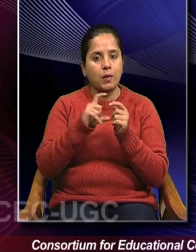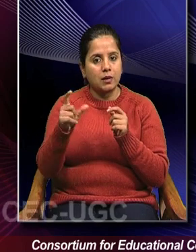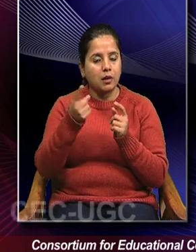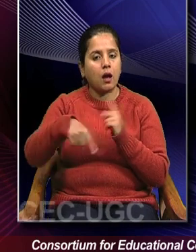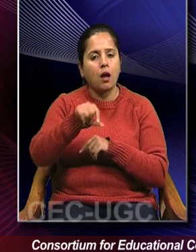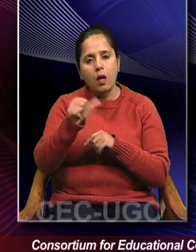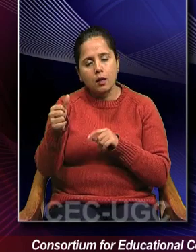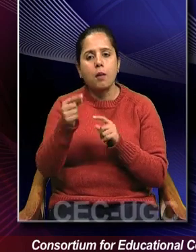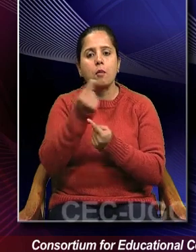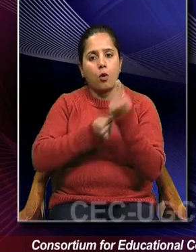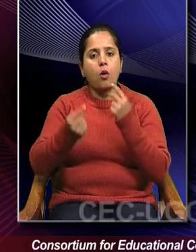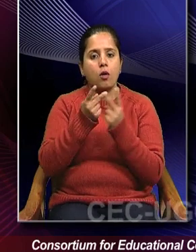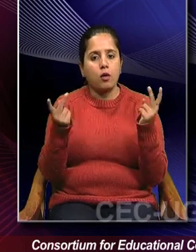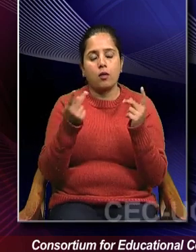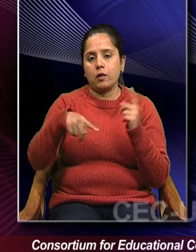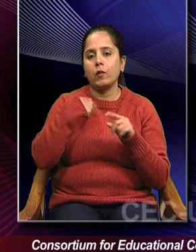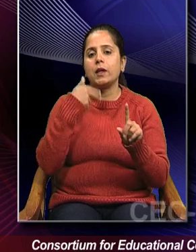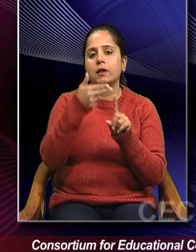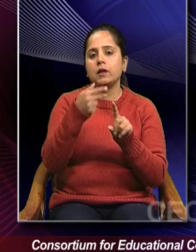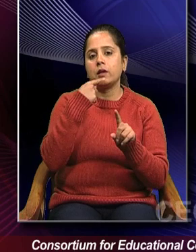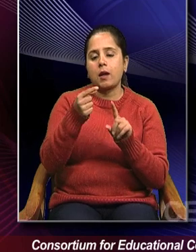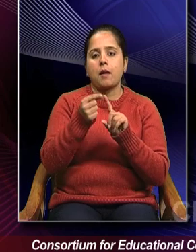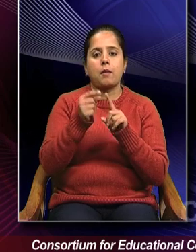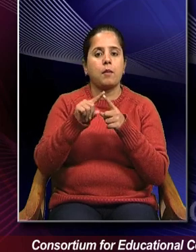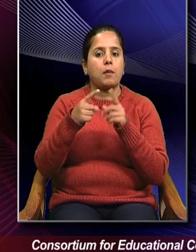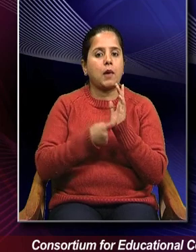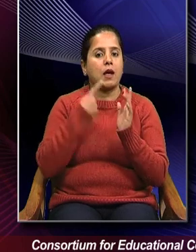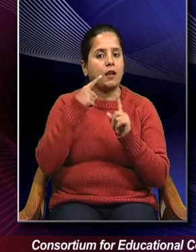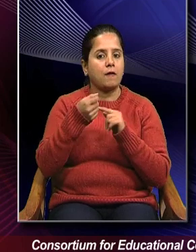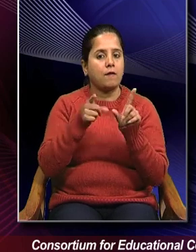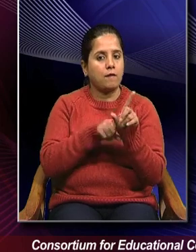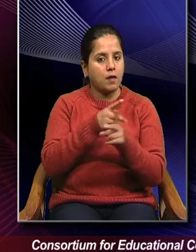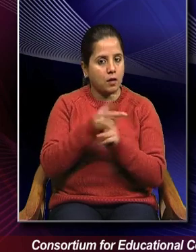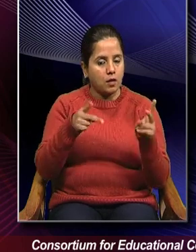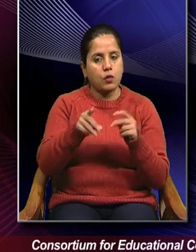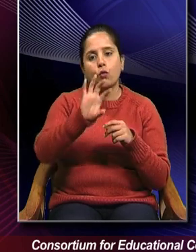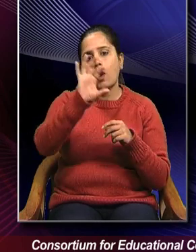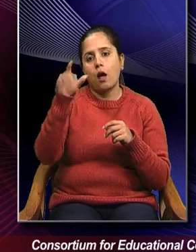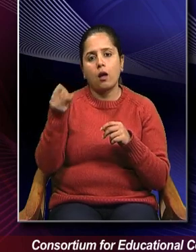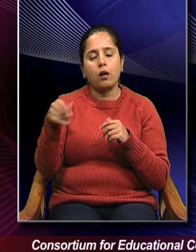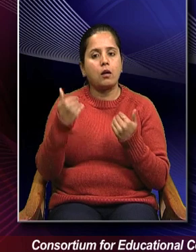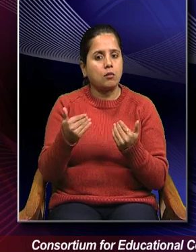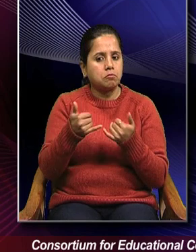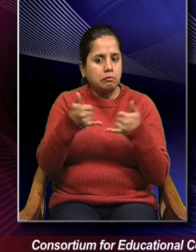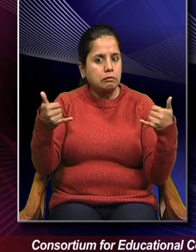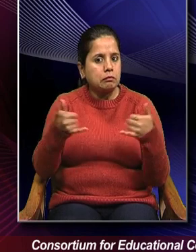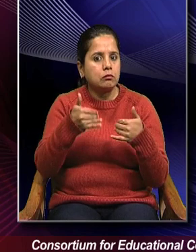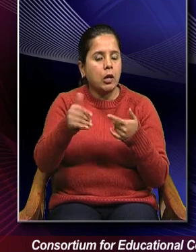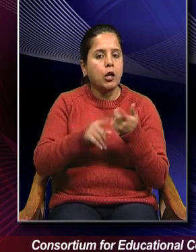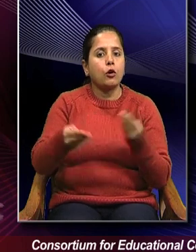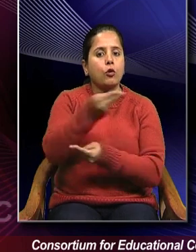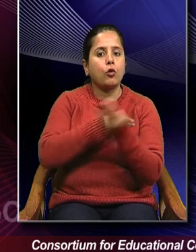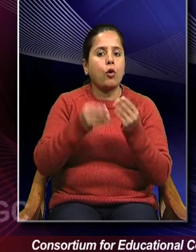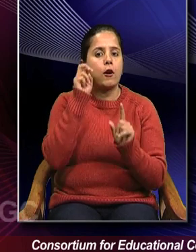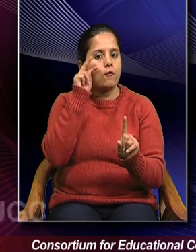polity, which we call in a way periphery, or the countries which are at the margins, maybe from the economic point